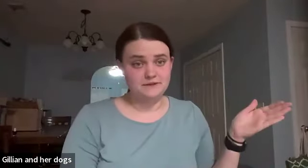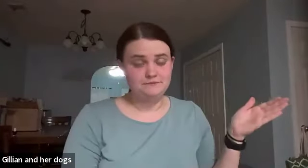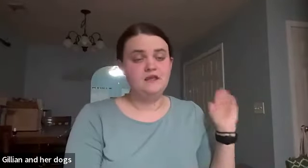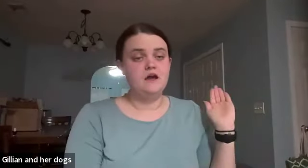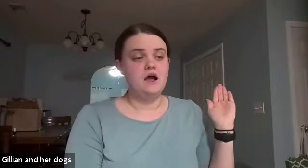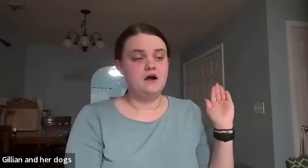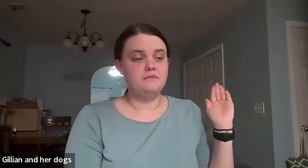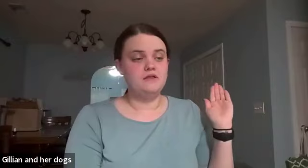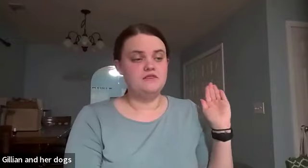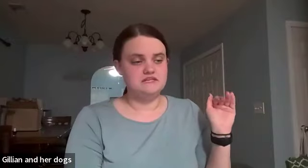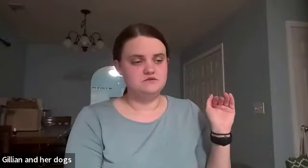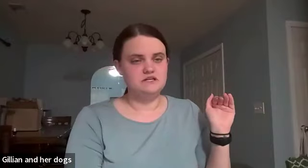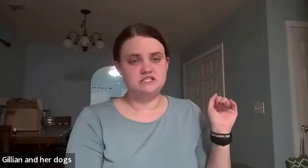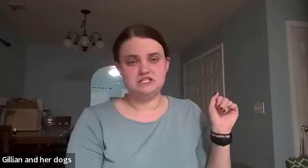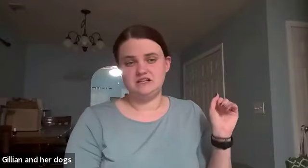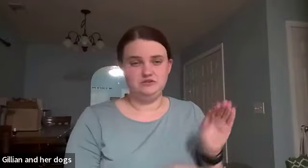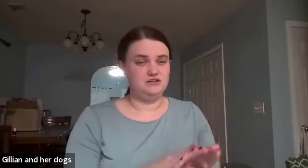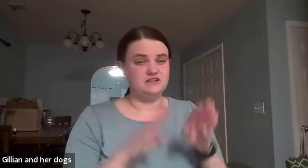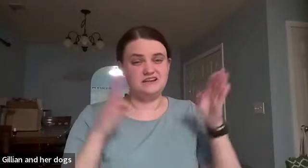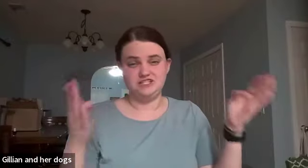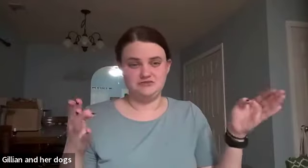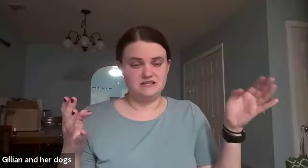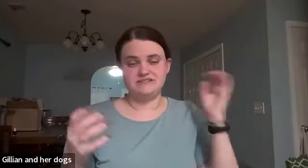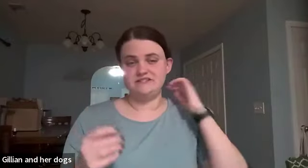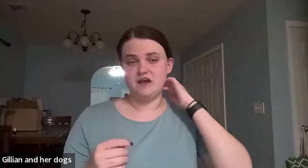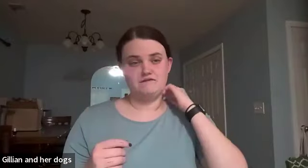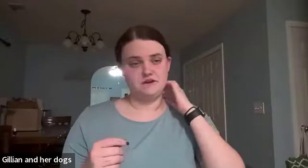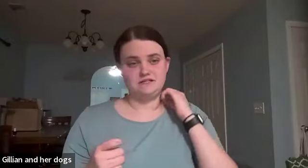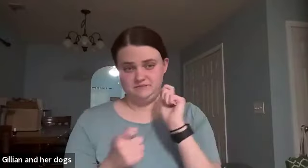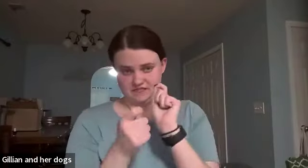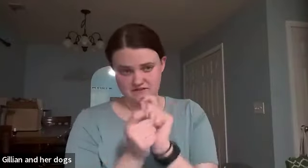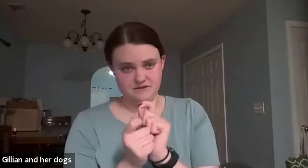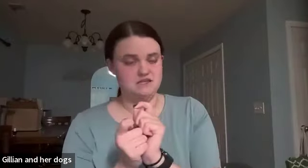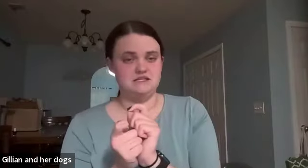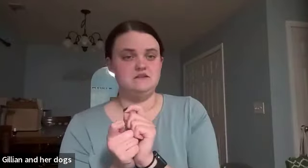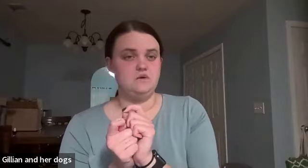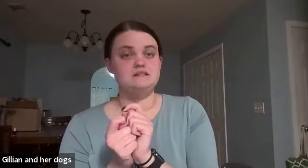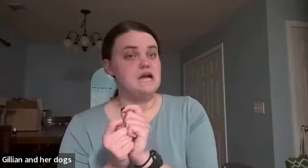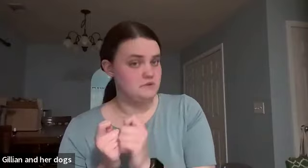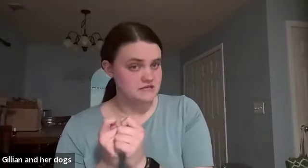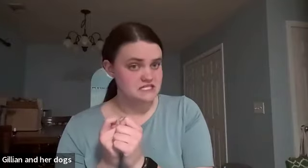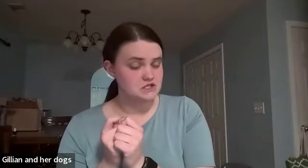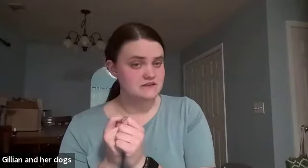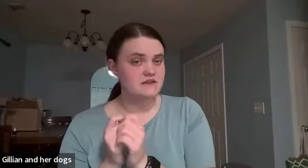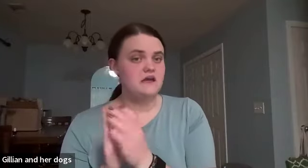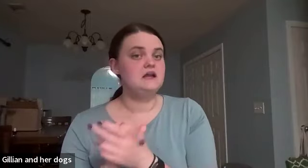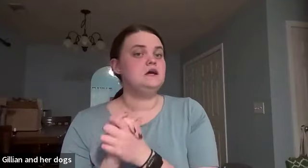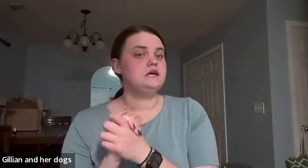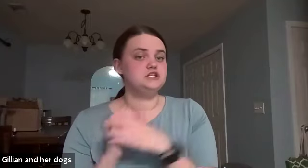businesswoman. This one is just like you can use kind of generalized. This is not very specific as in like what type of business or anything like that. It is